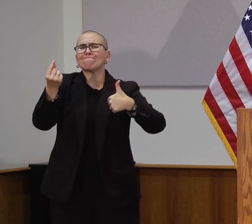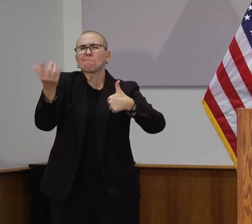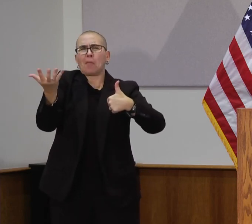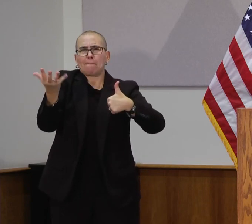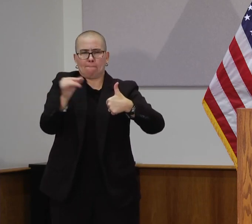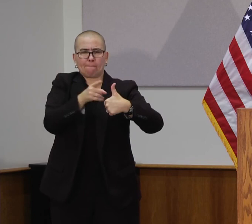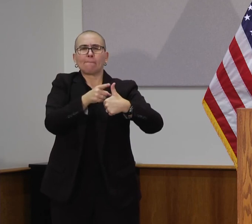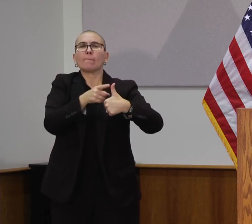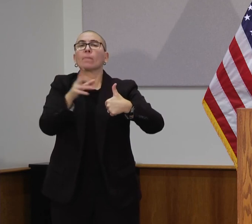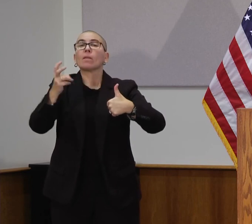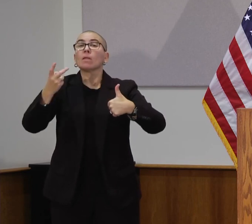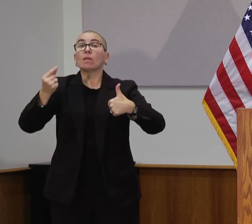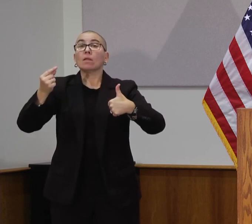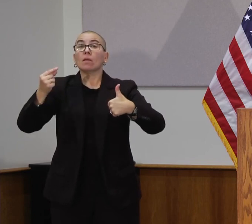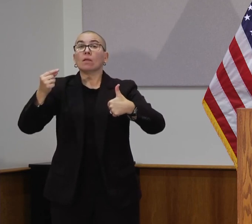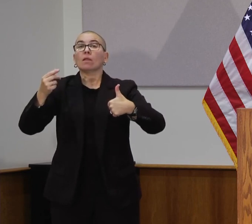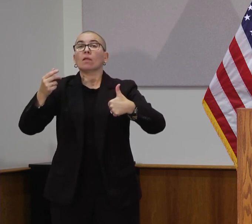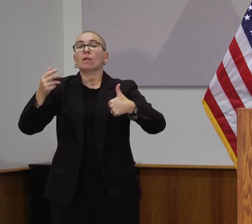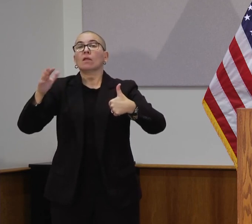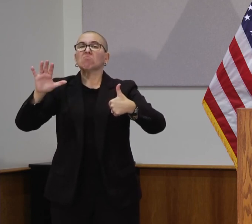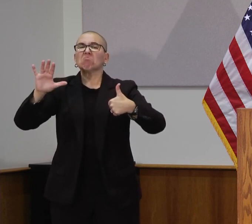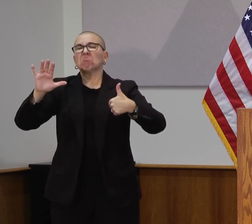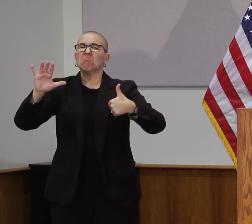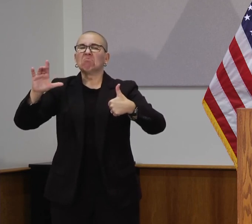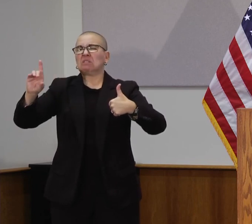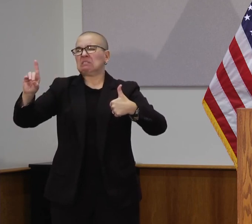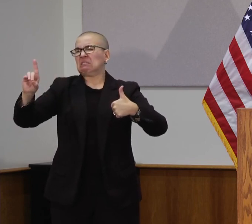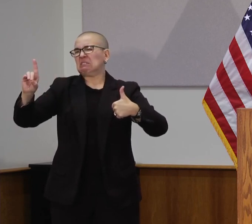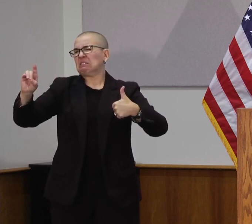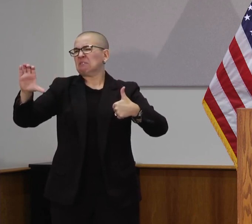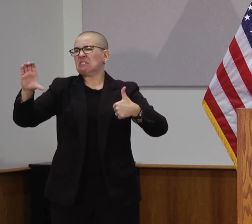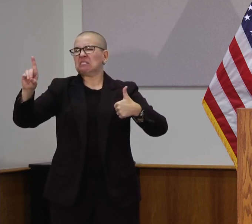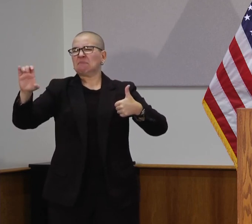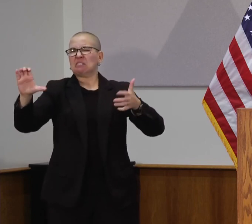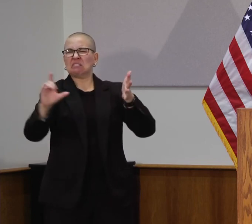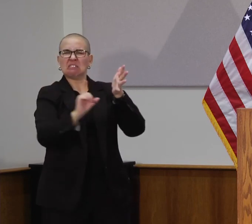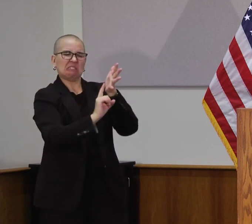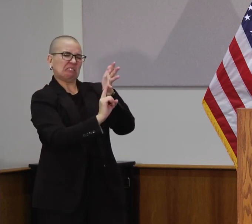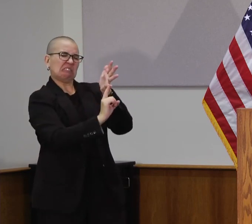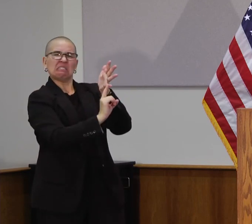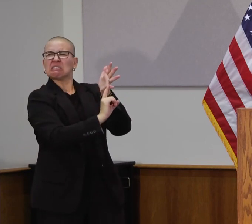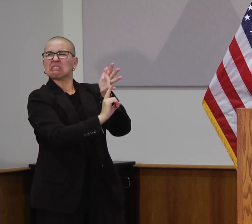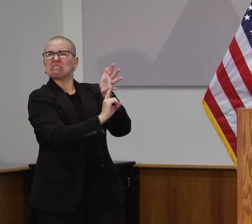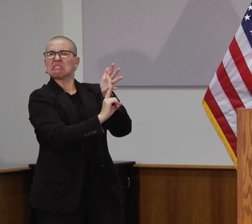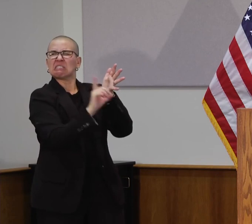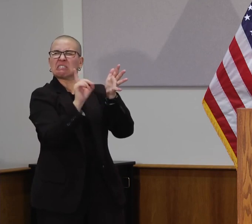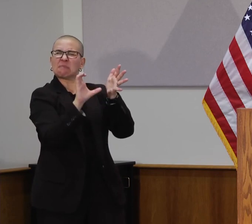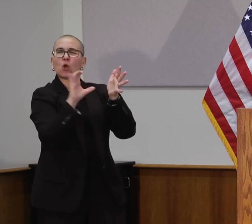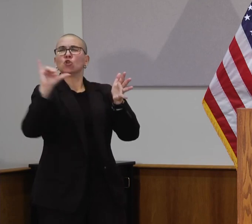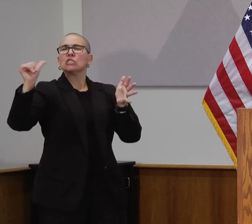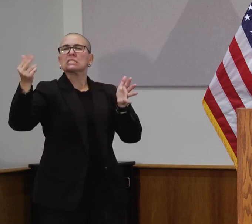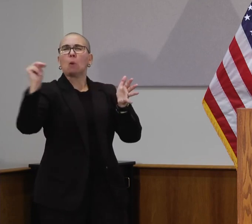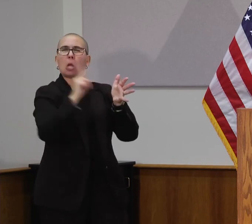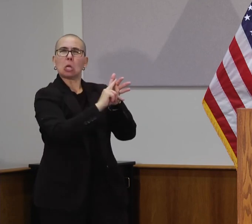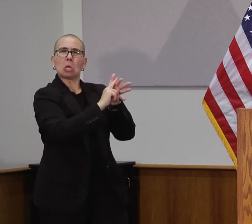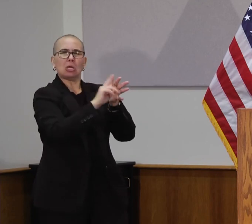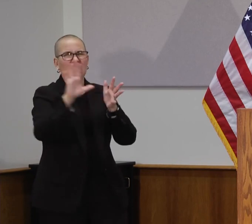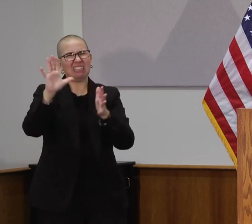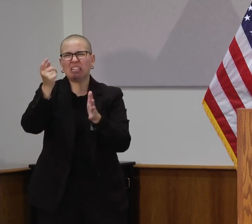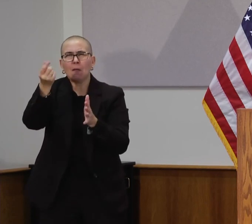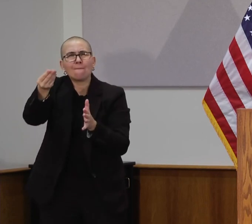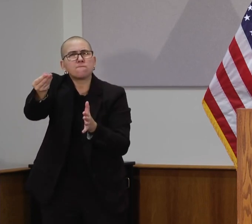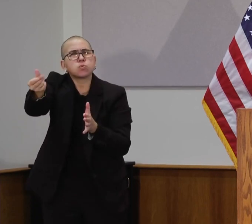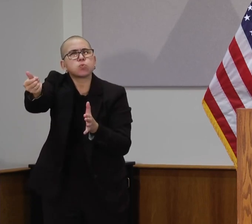probably will start either in later December or early January, but that will be quite a limited supply. And the priority there